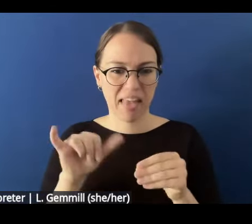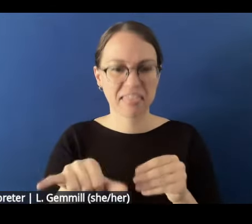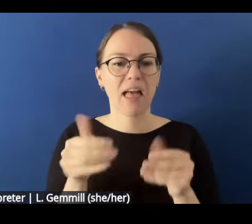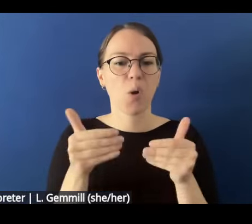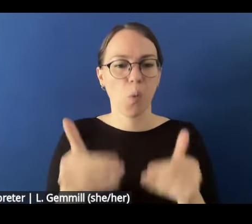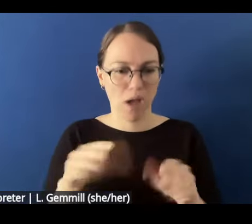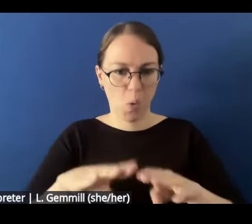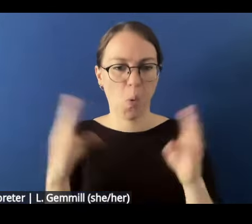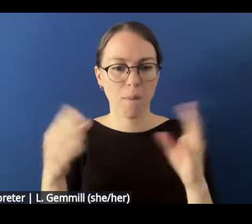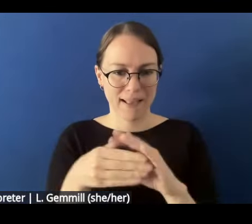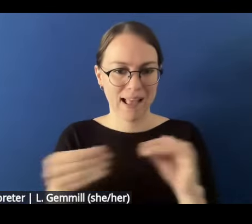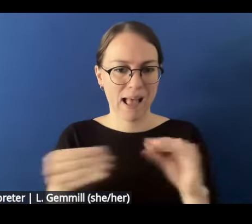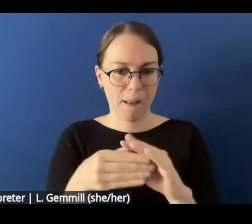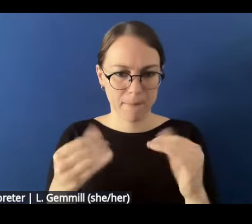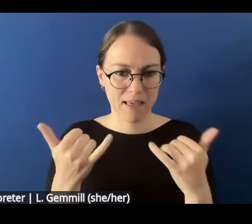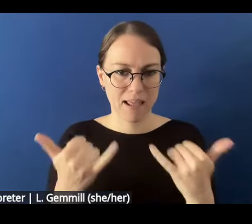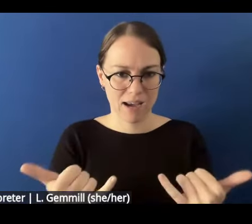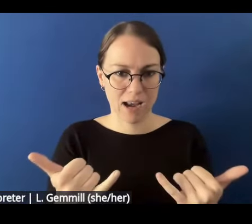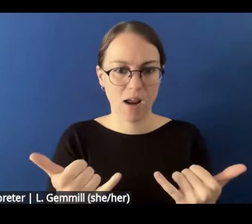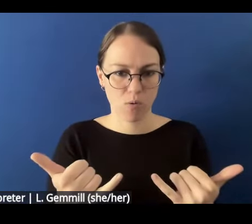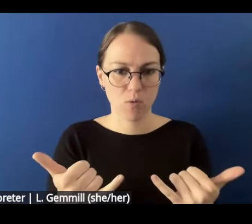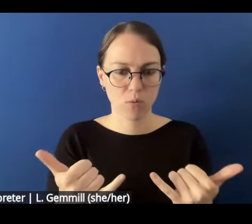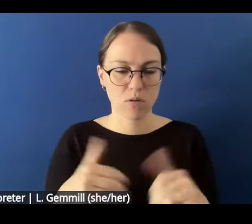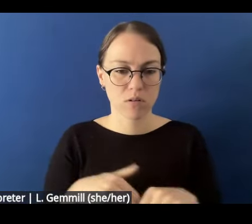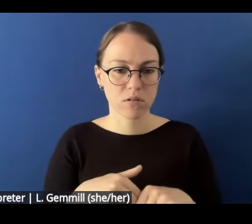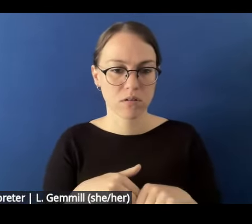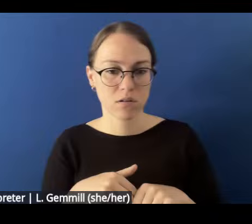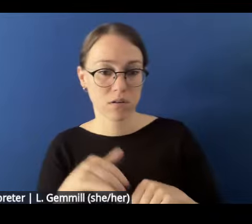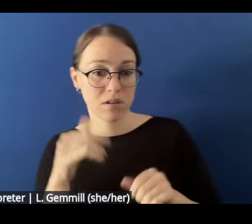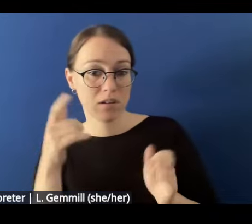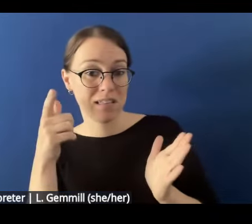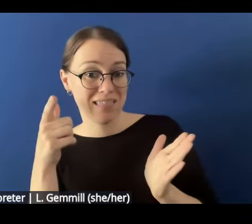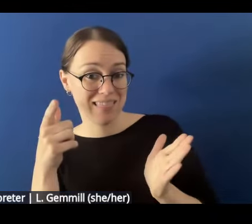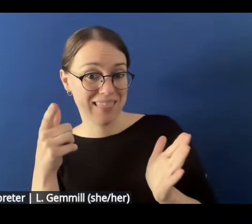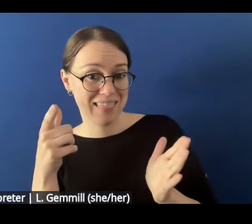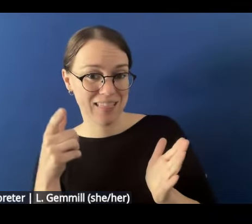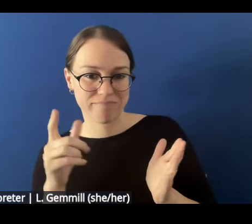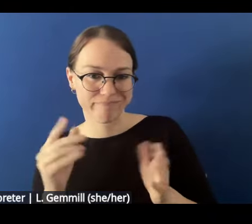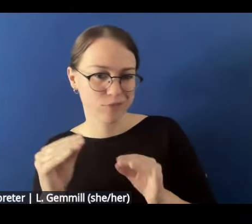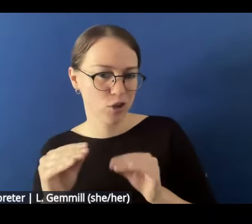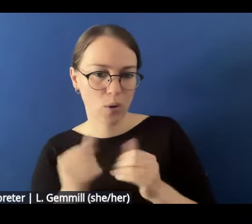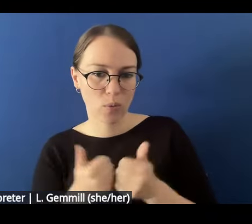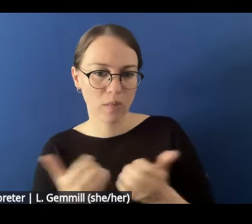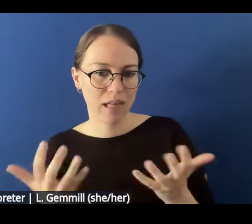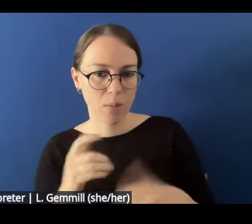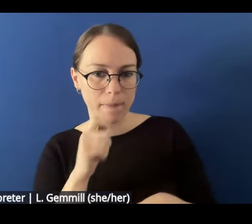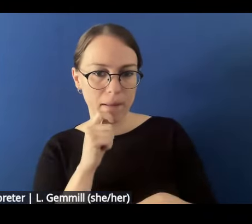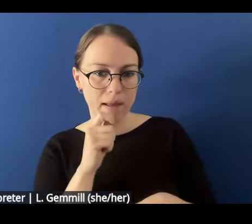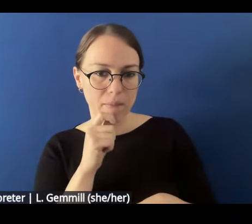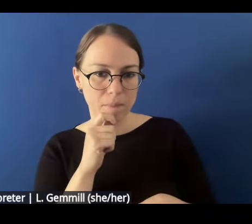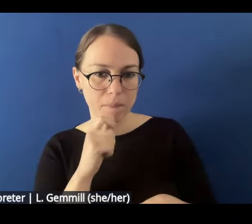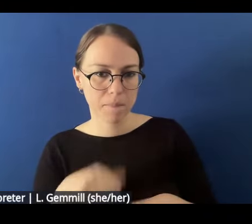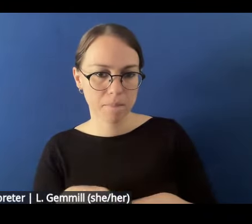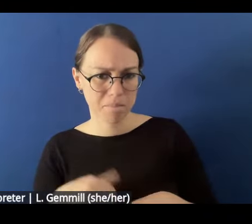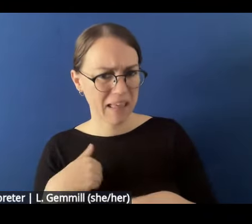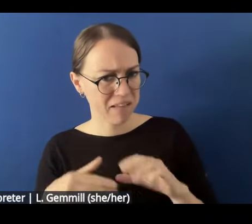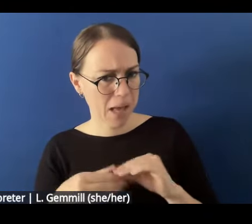up. Miss Reckling's letter was the letter I was referring to, so she does have comments on.